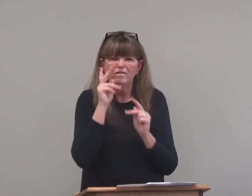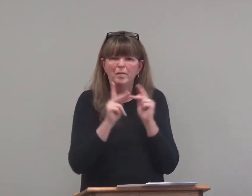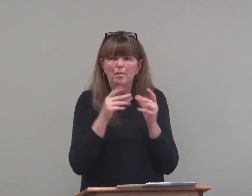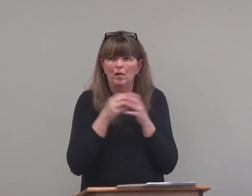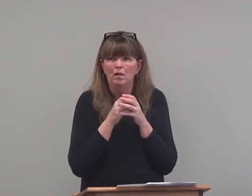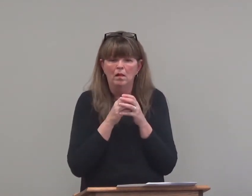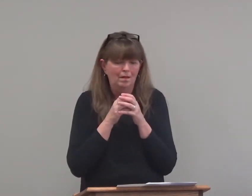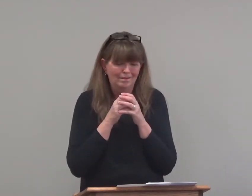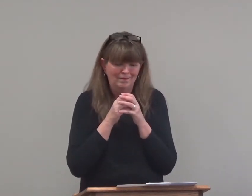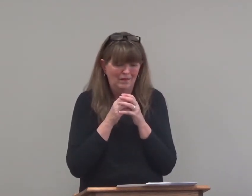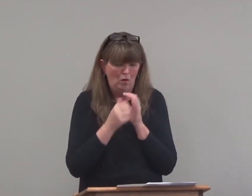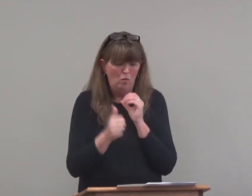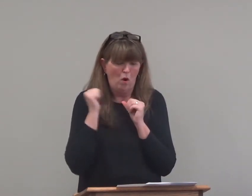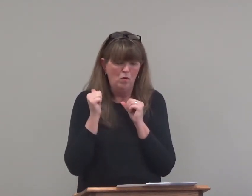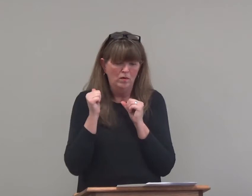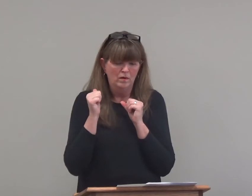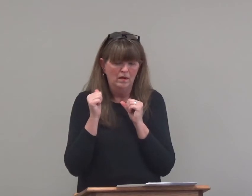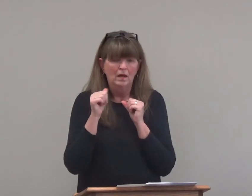Don't just be elitist. It